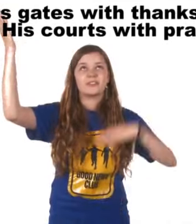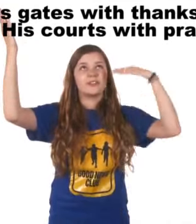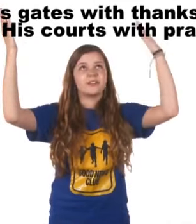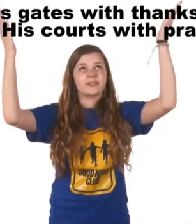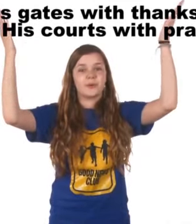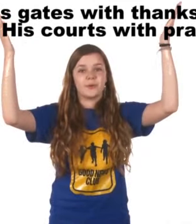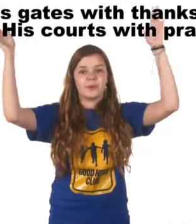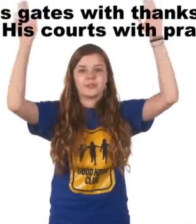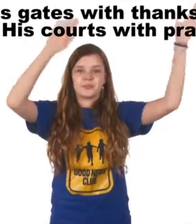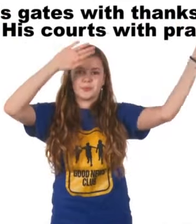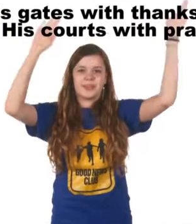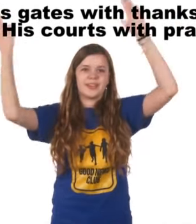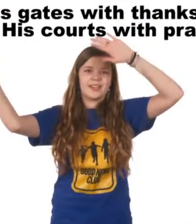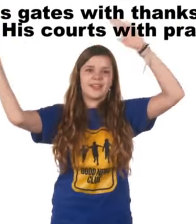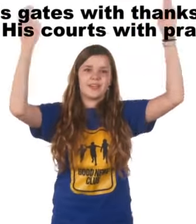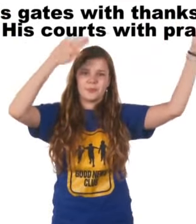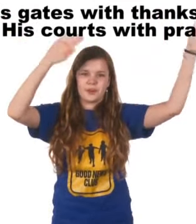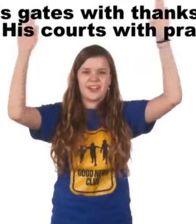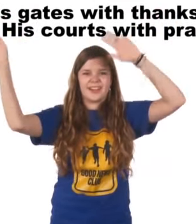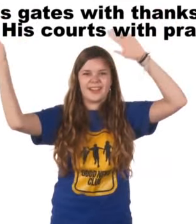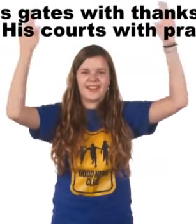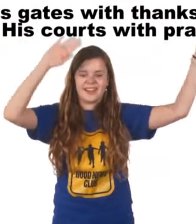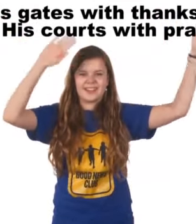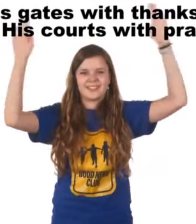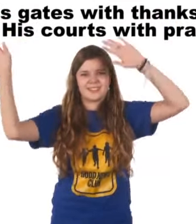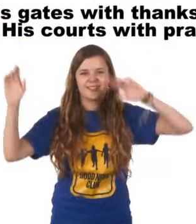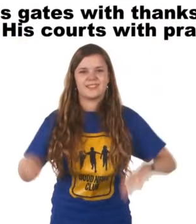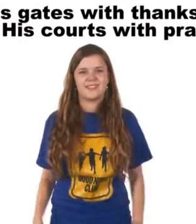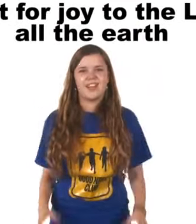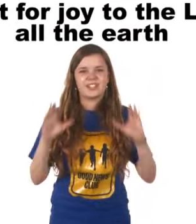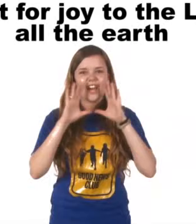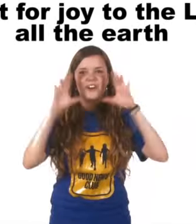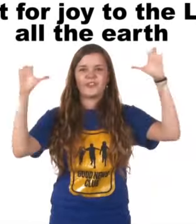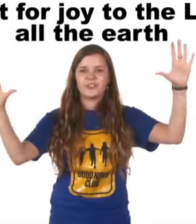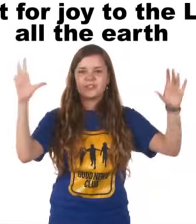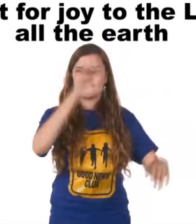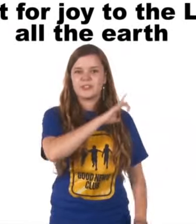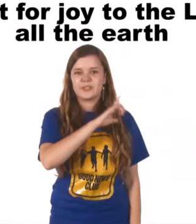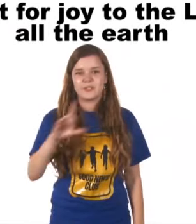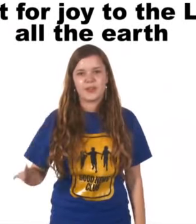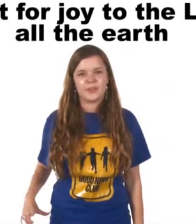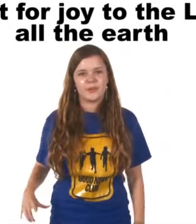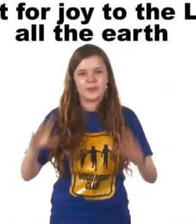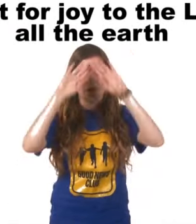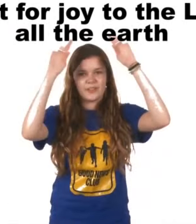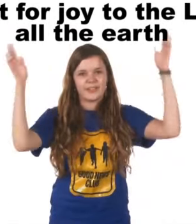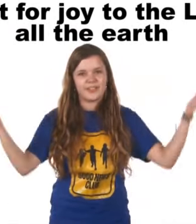His courts with praise Shout for joy to the Lord of the